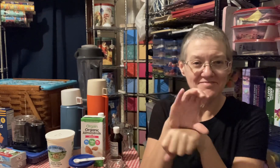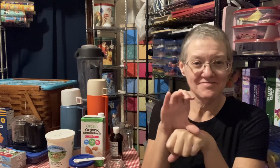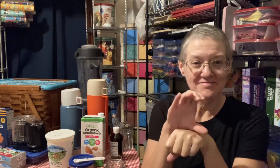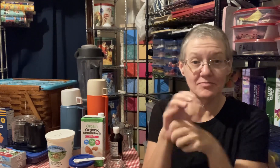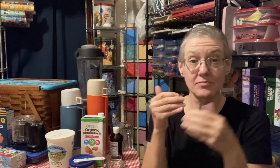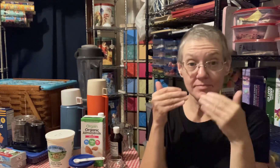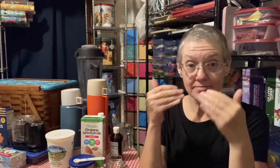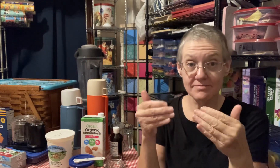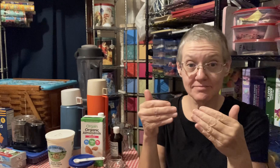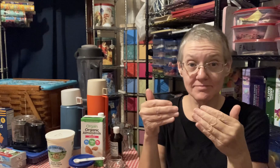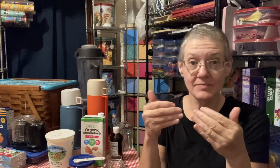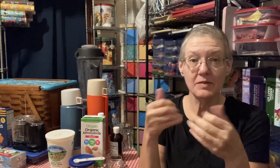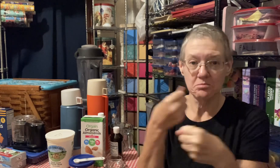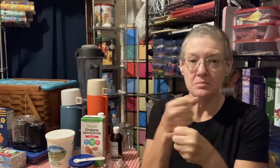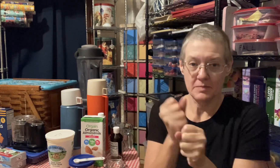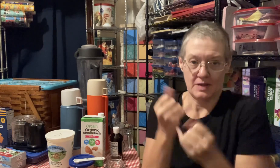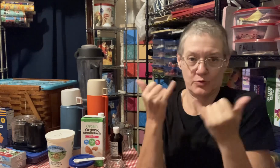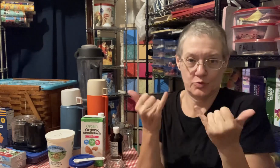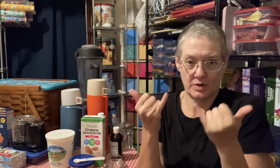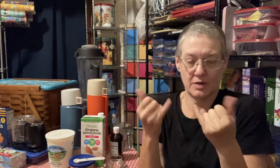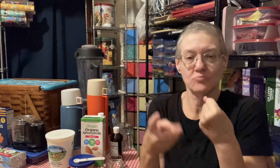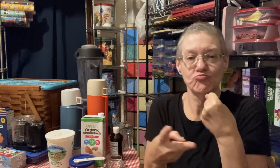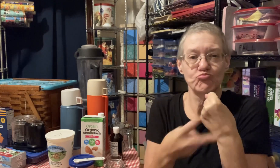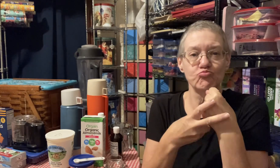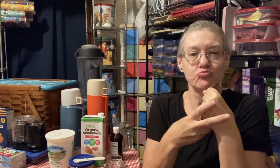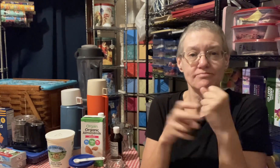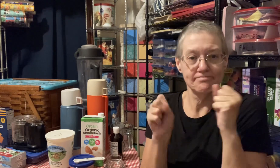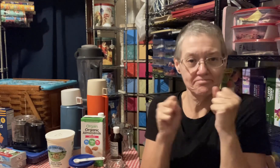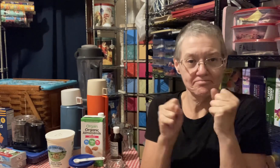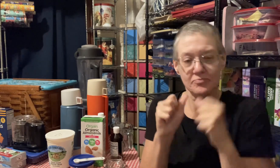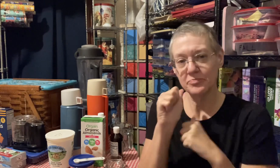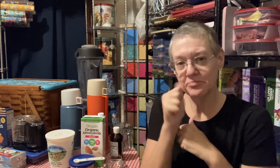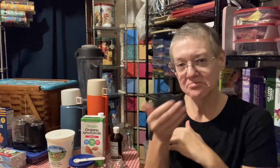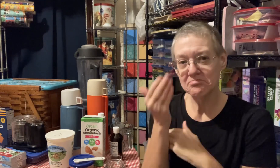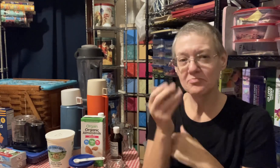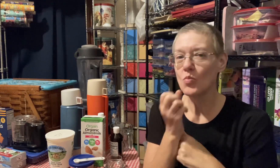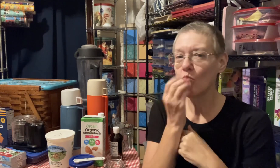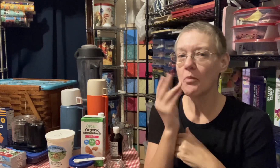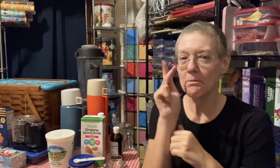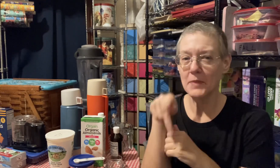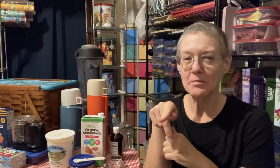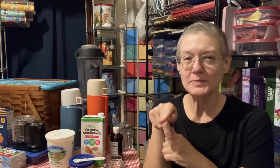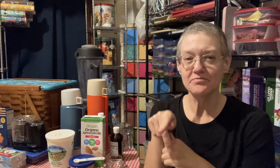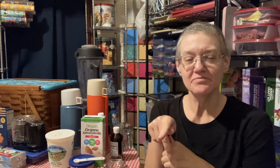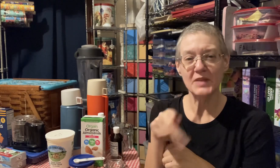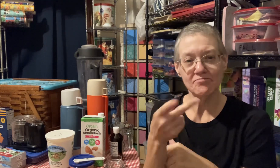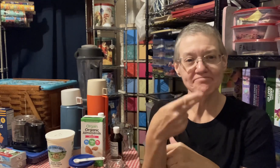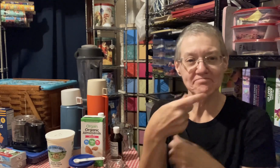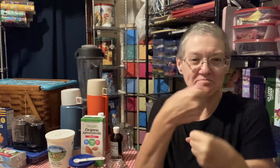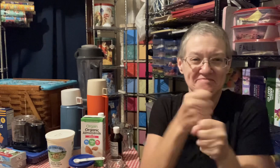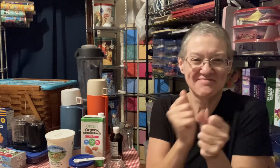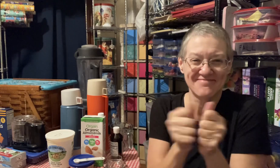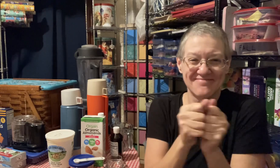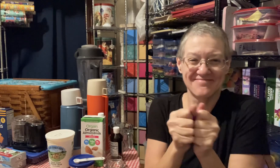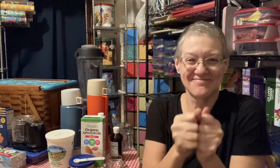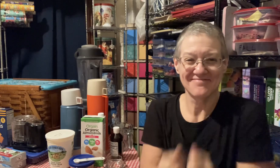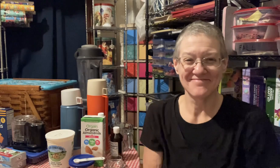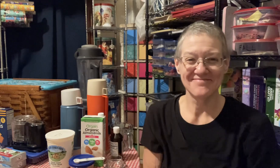hot chocolate. We're going to go ahead and make it now, keep it in the refrigerator overnight, and warm it up tomorrow morning. Come on, let's